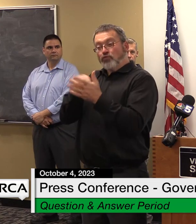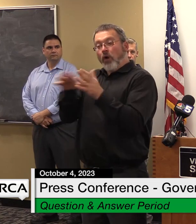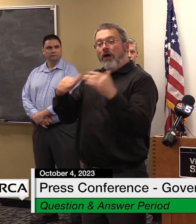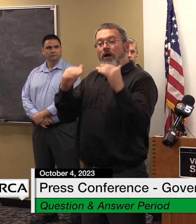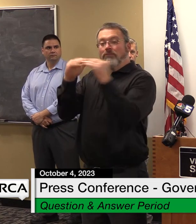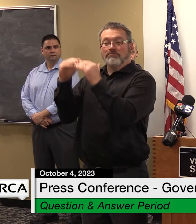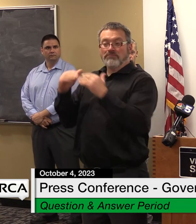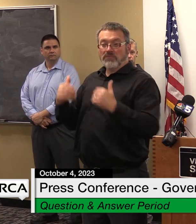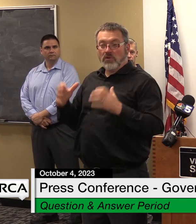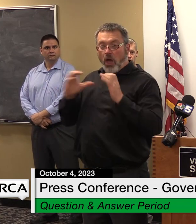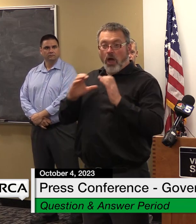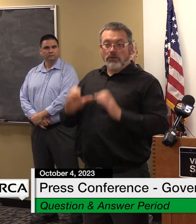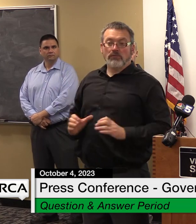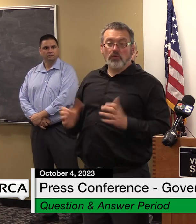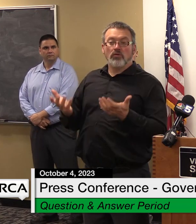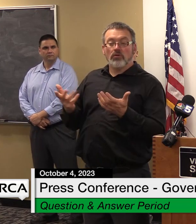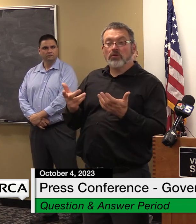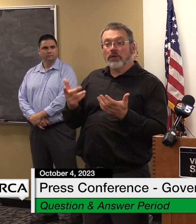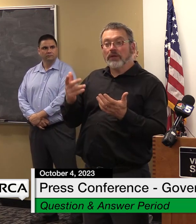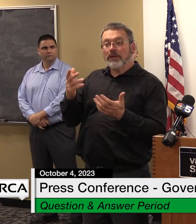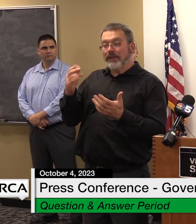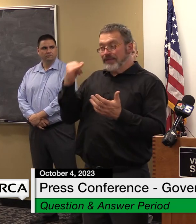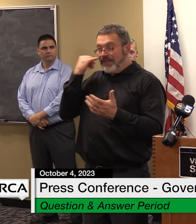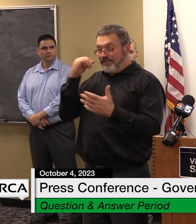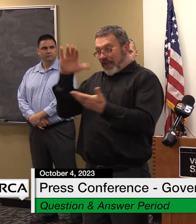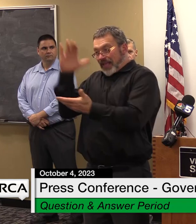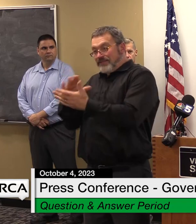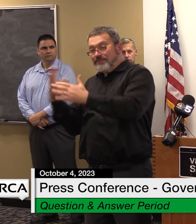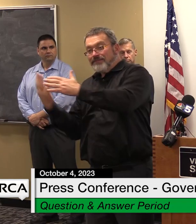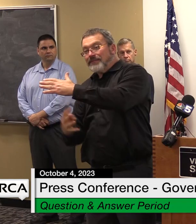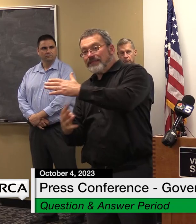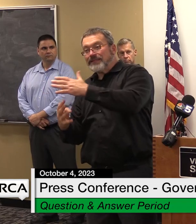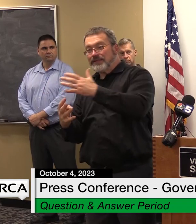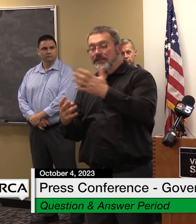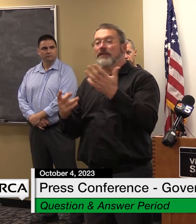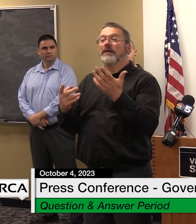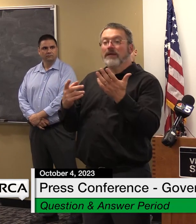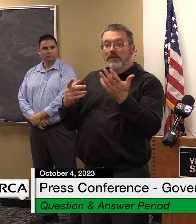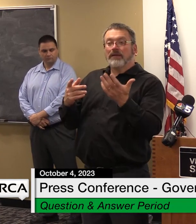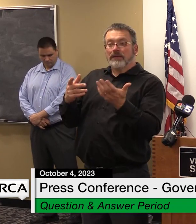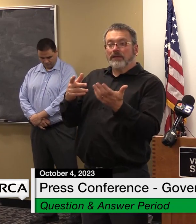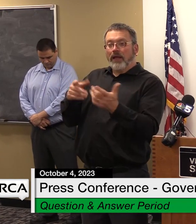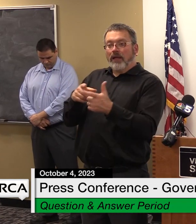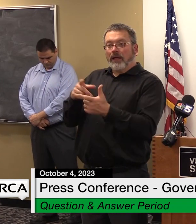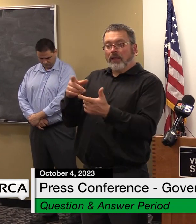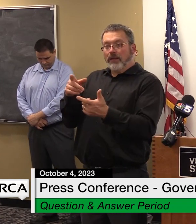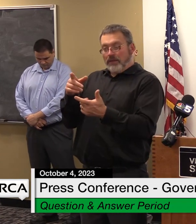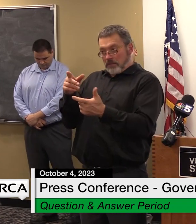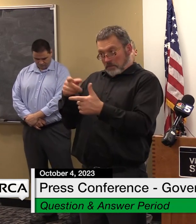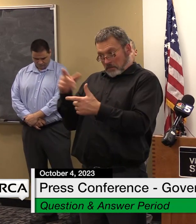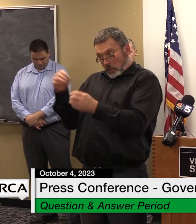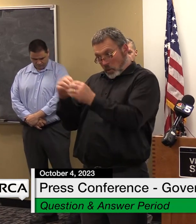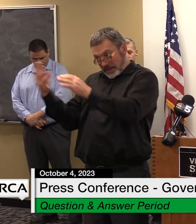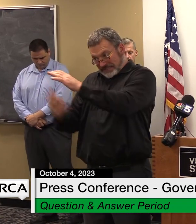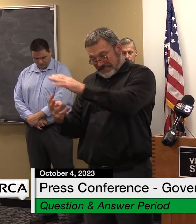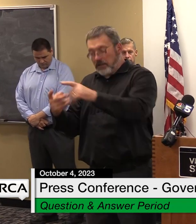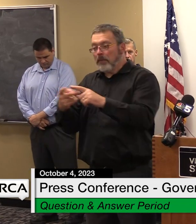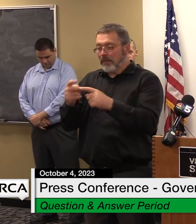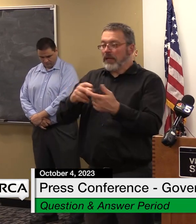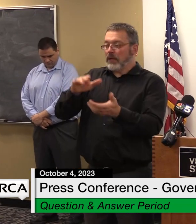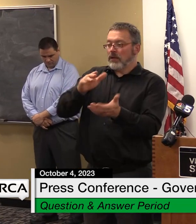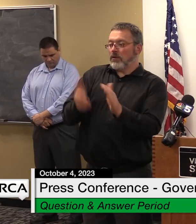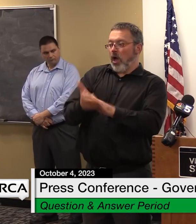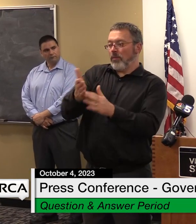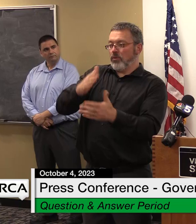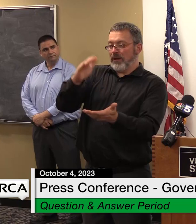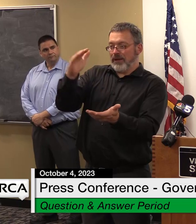I need to cut my overhead. And I think they have the same situation here. I mean, this is not